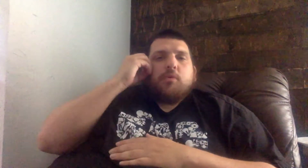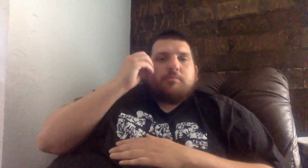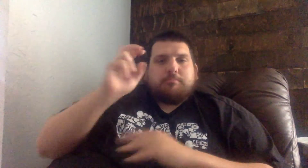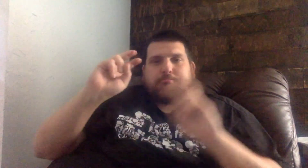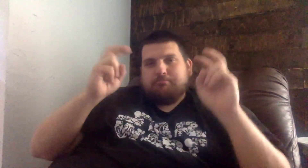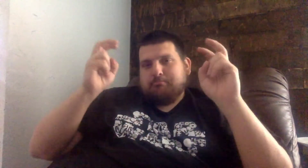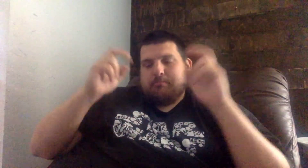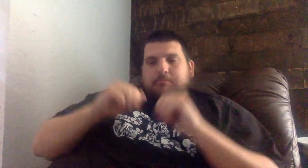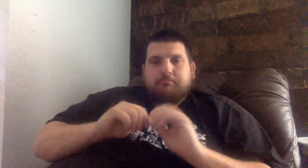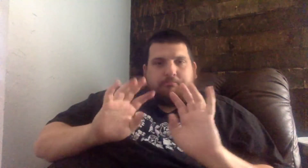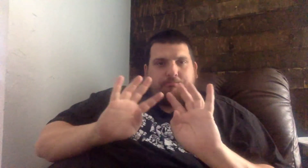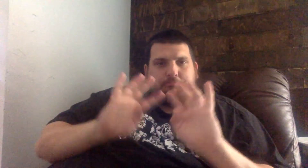And now at home,